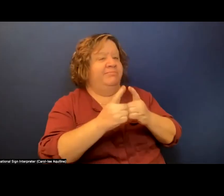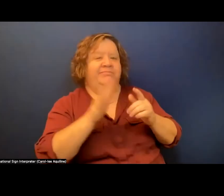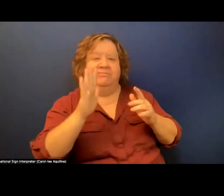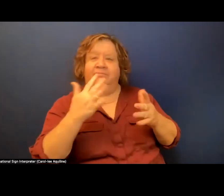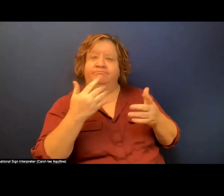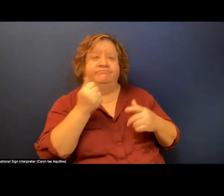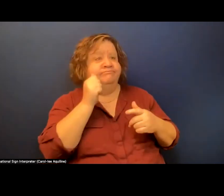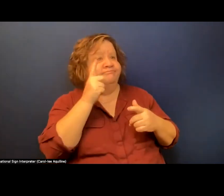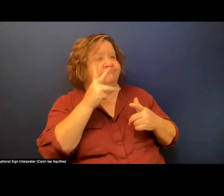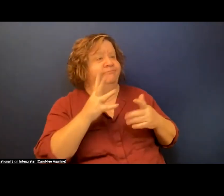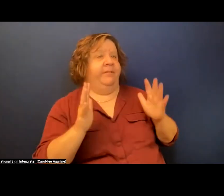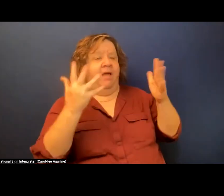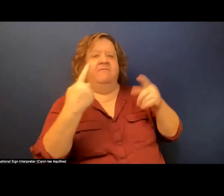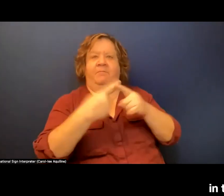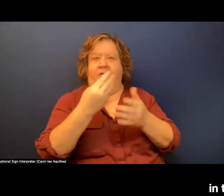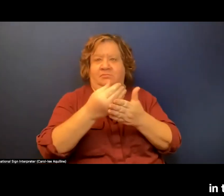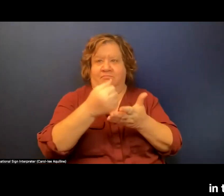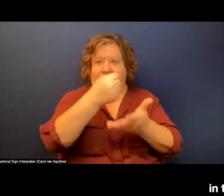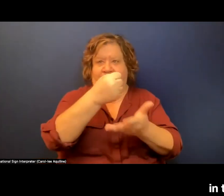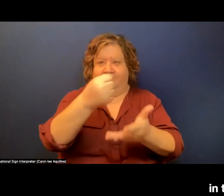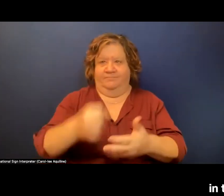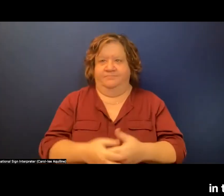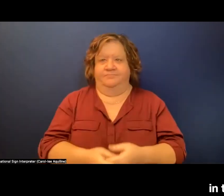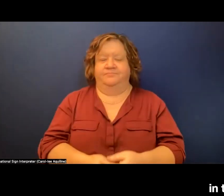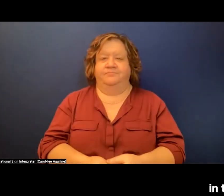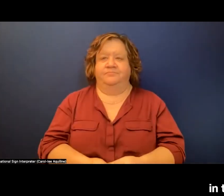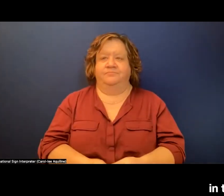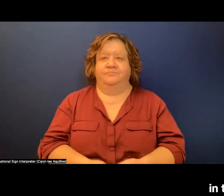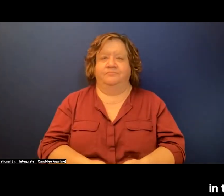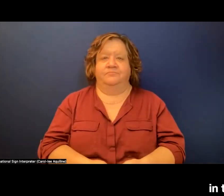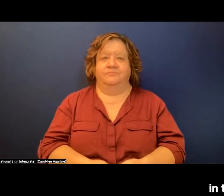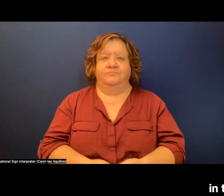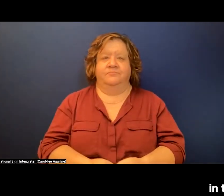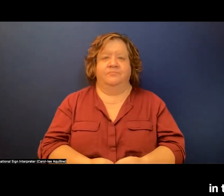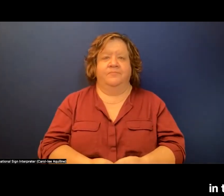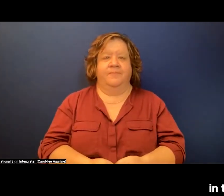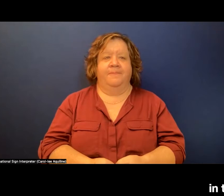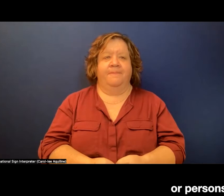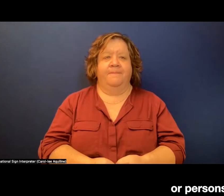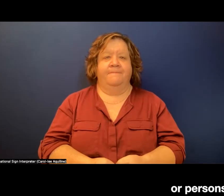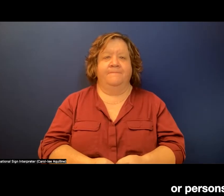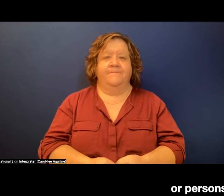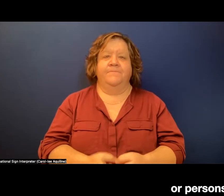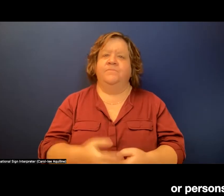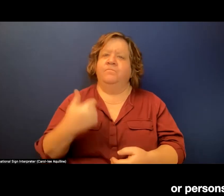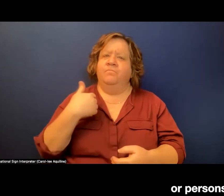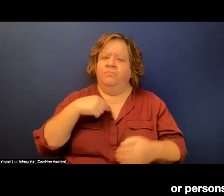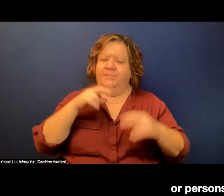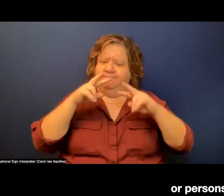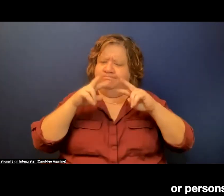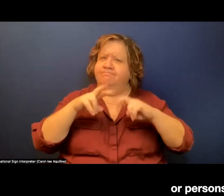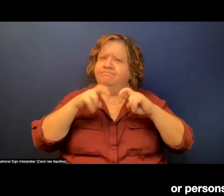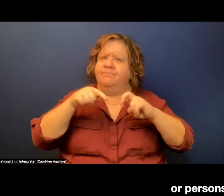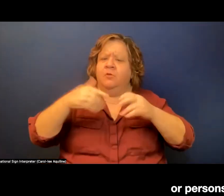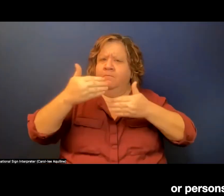get the process to build in the needs and expectations of organizations of persons